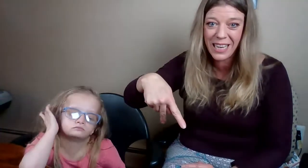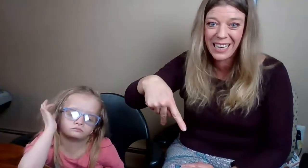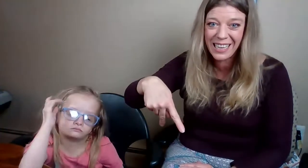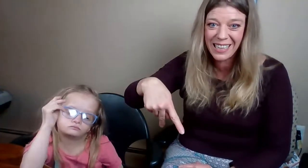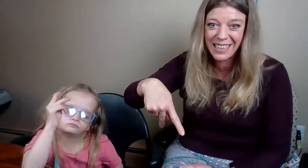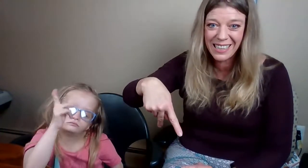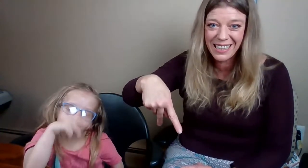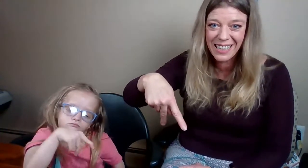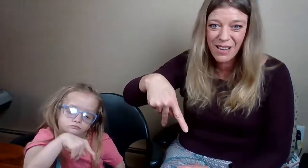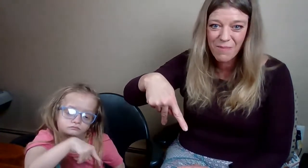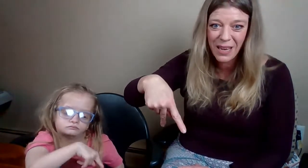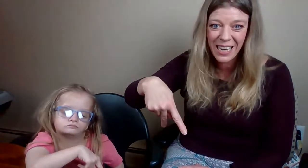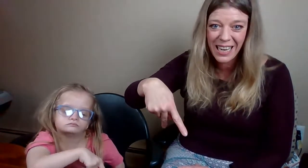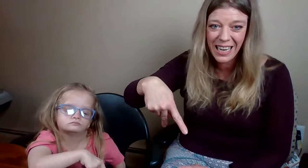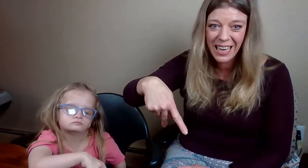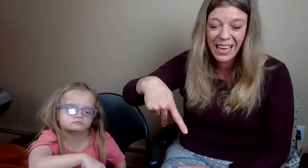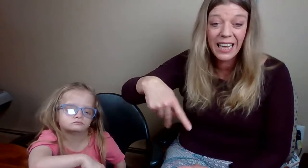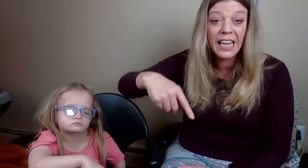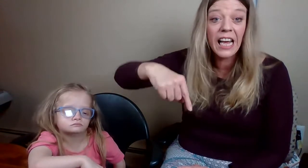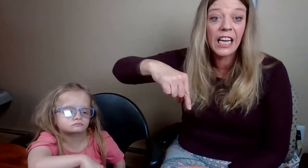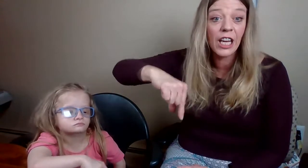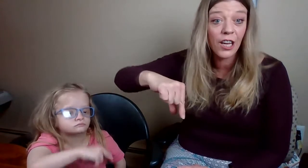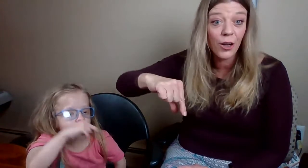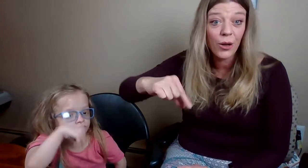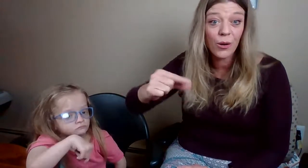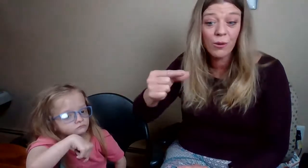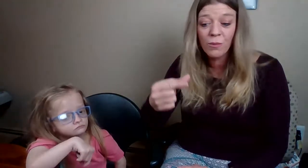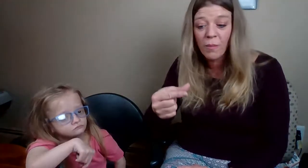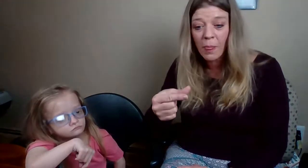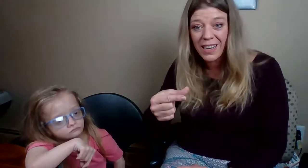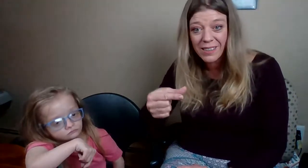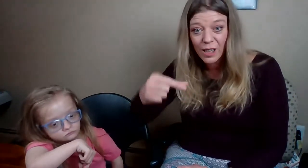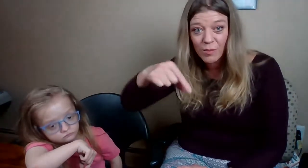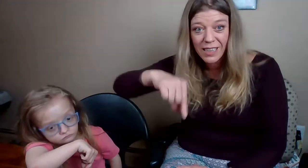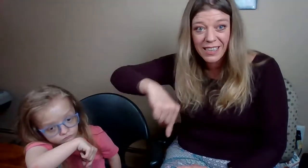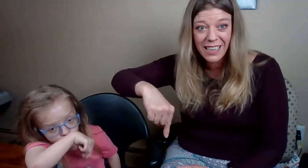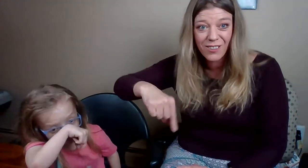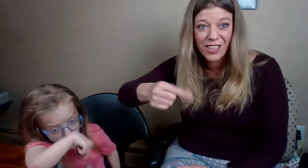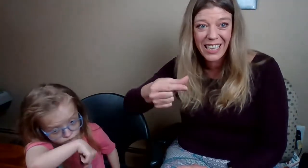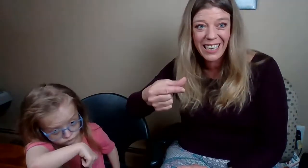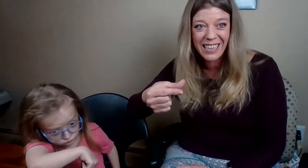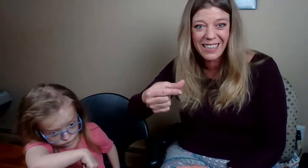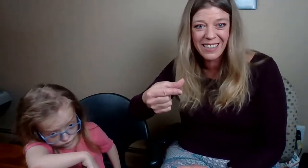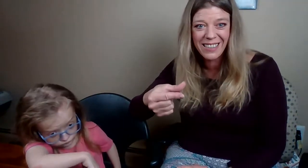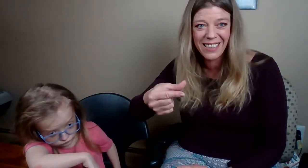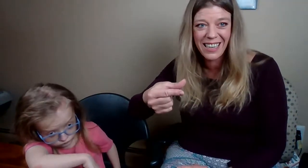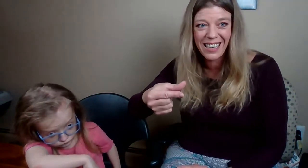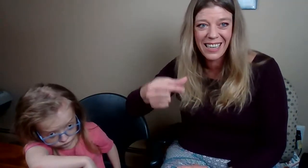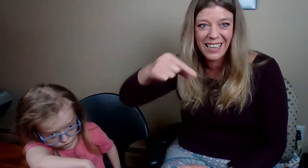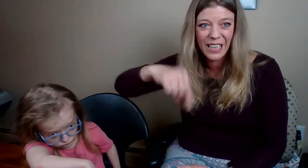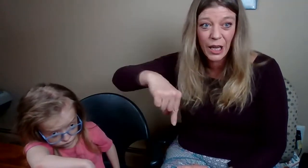P. P. Q is an upside down G. G.